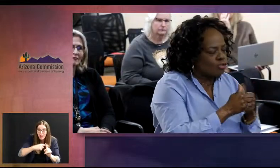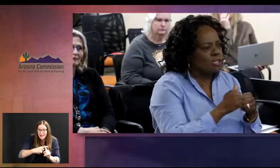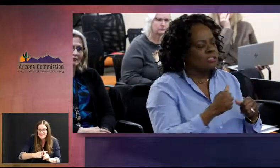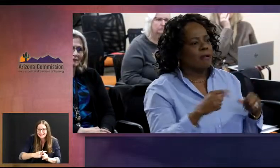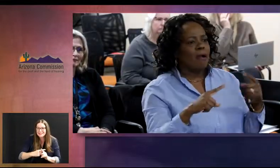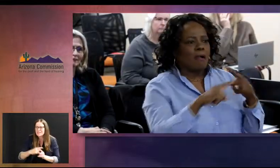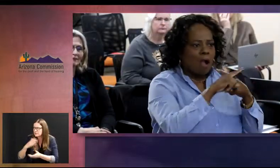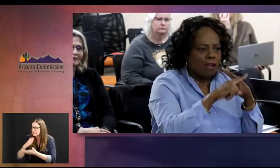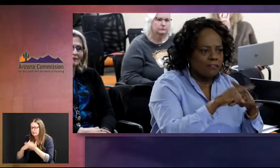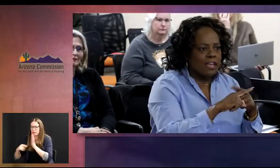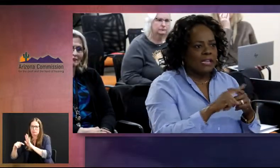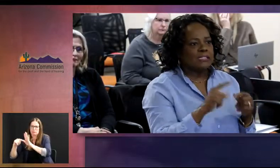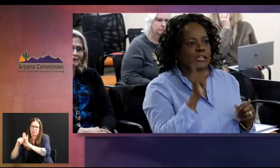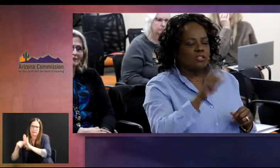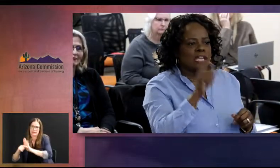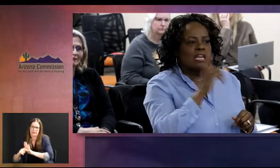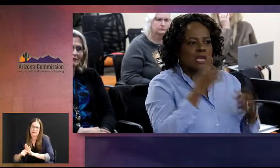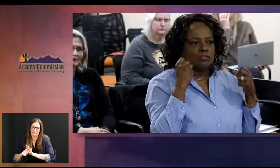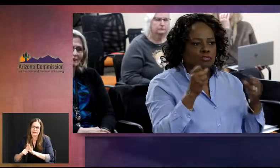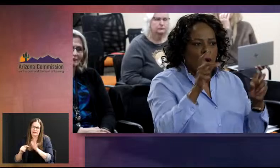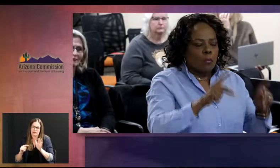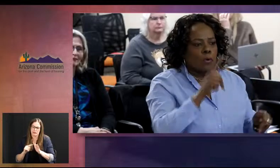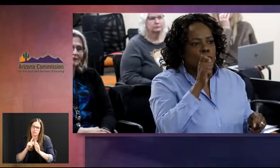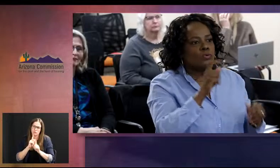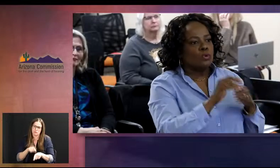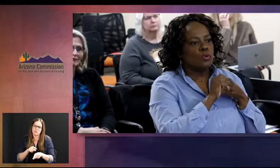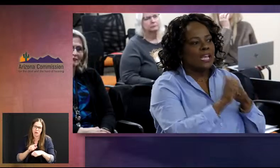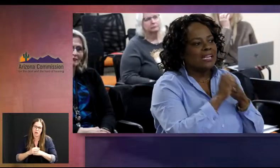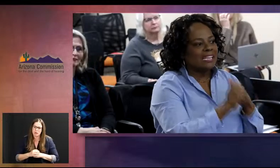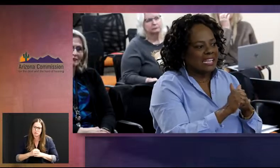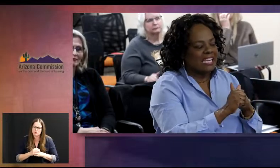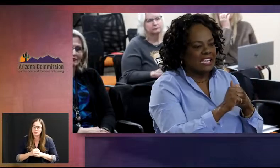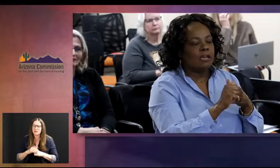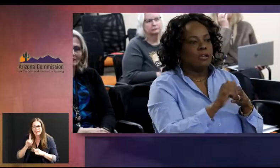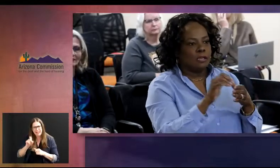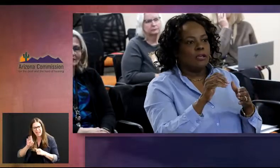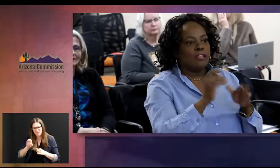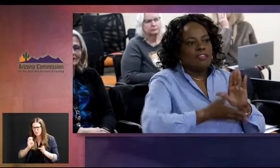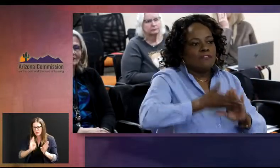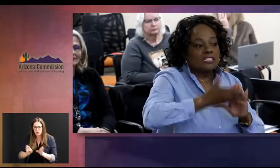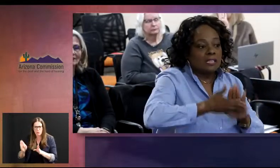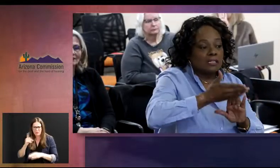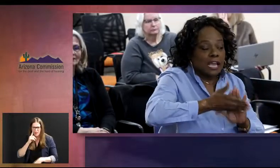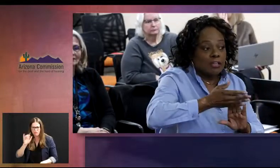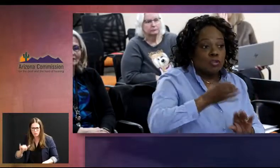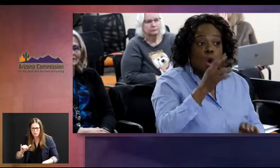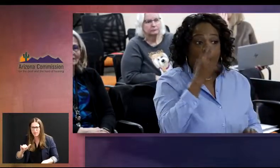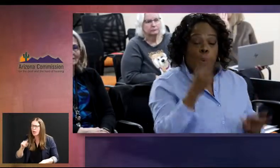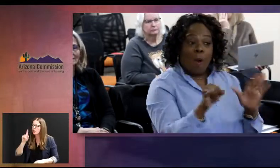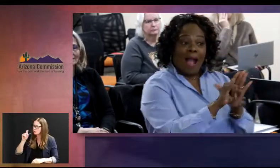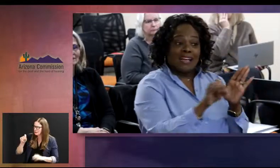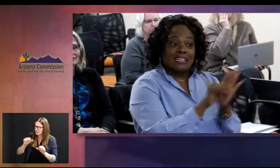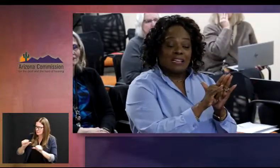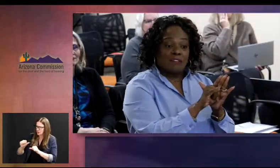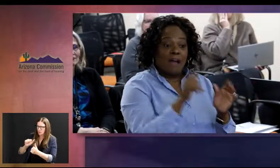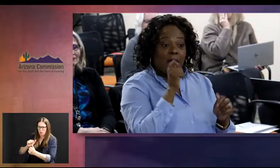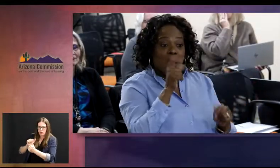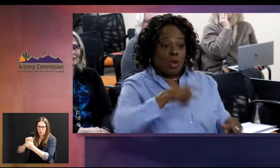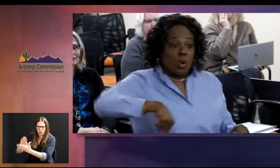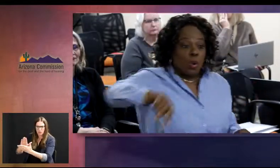that. There will be challenges and conflicts. You need a strong person who can